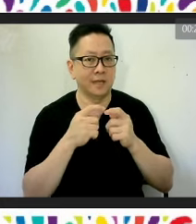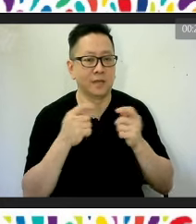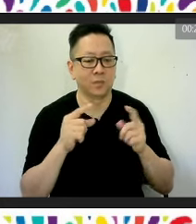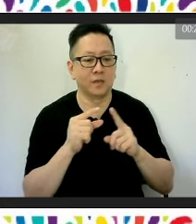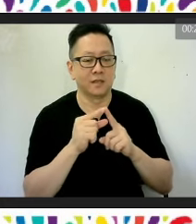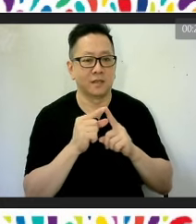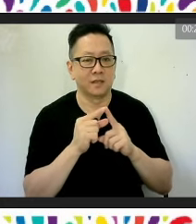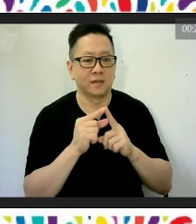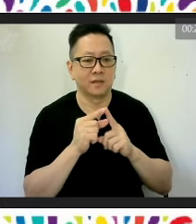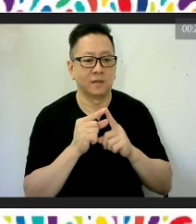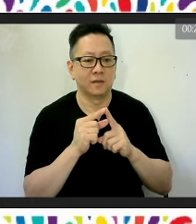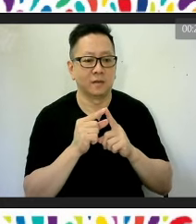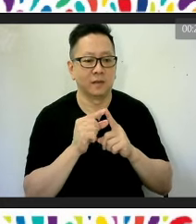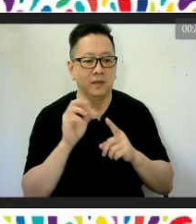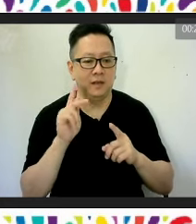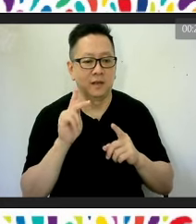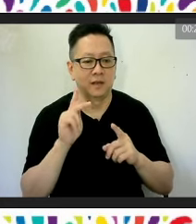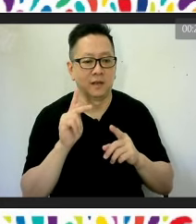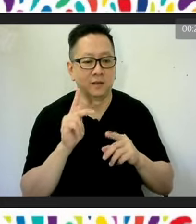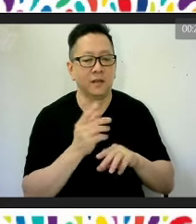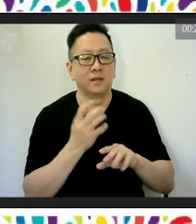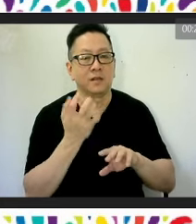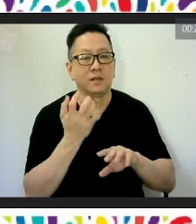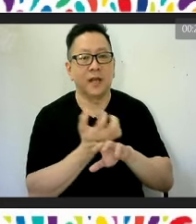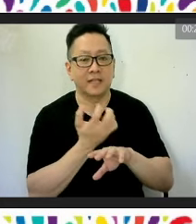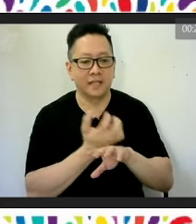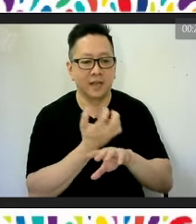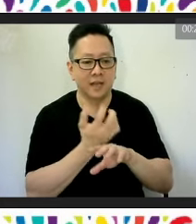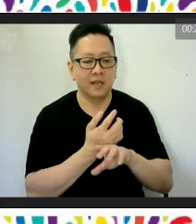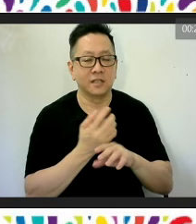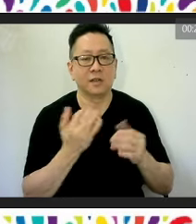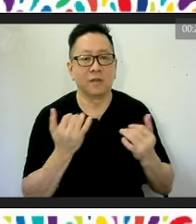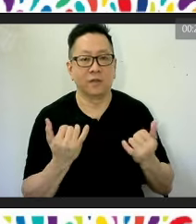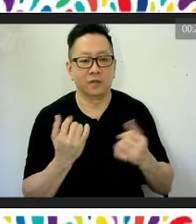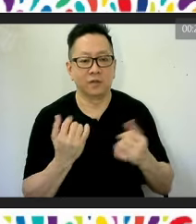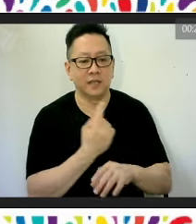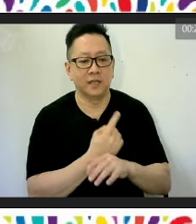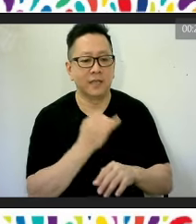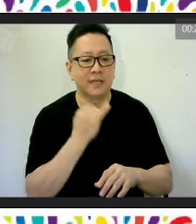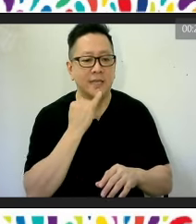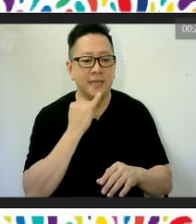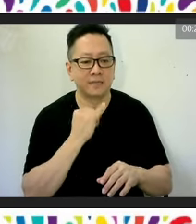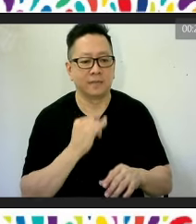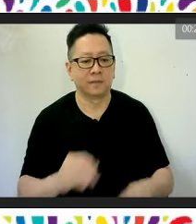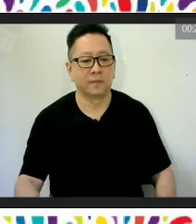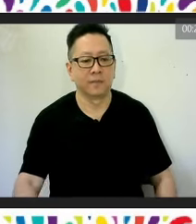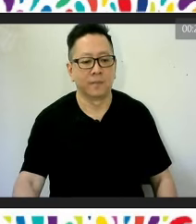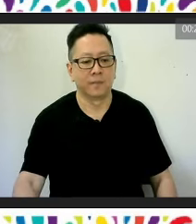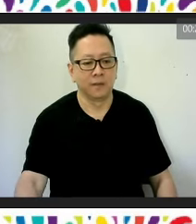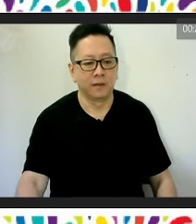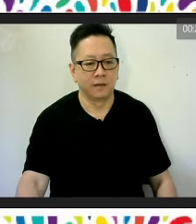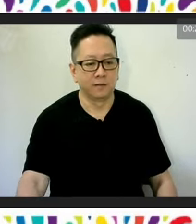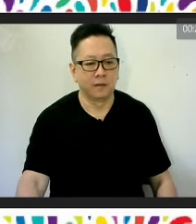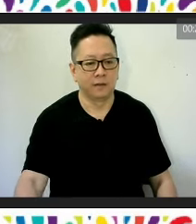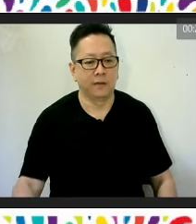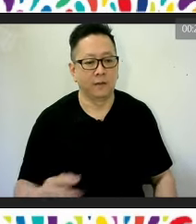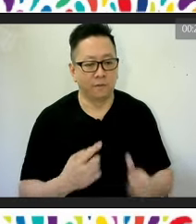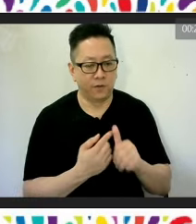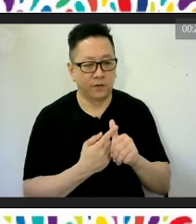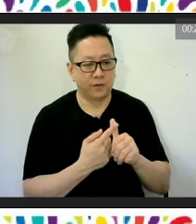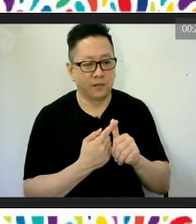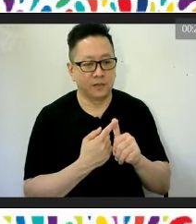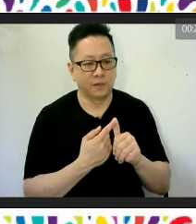past tense words. Okay, so the exercise for today is,